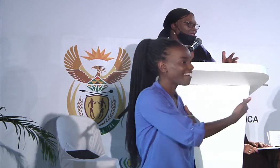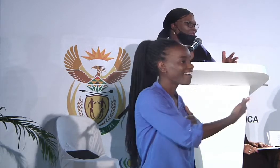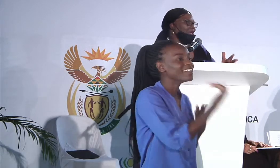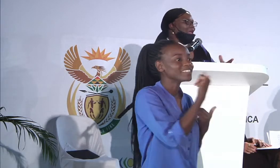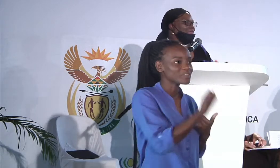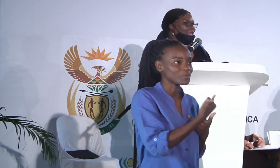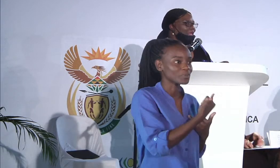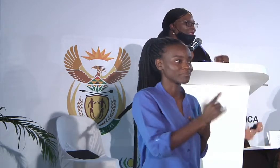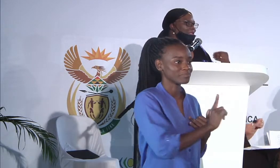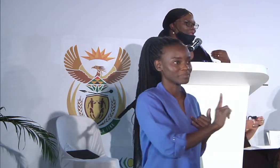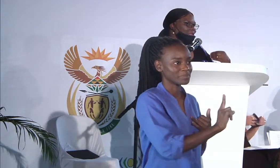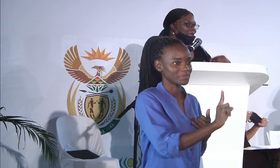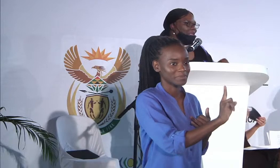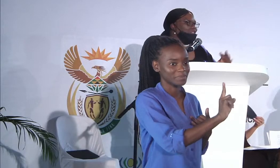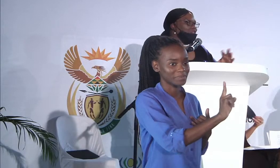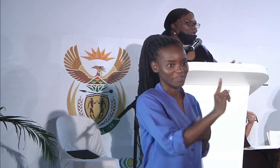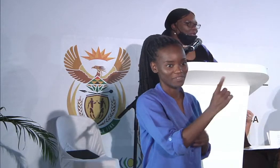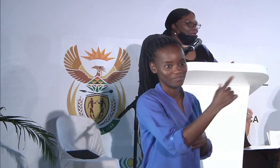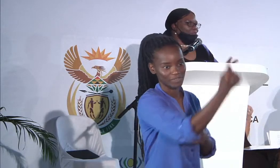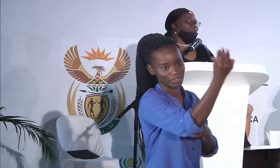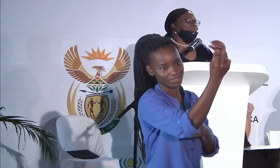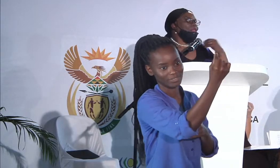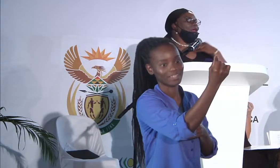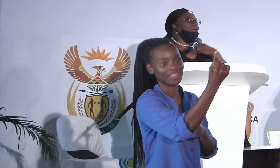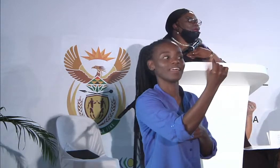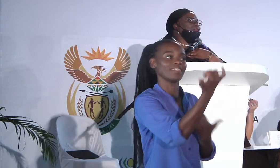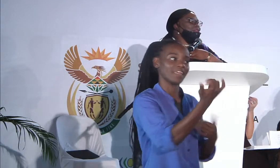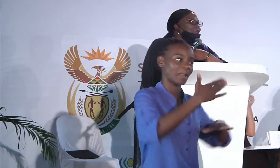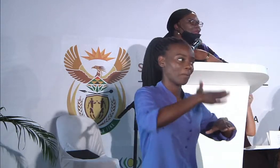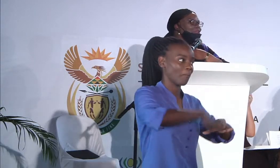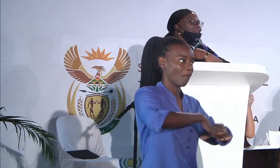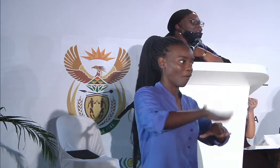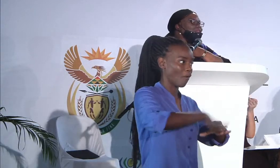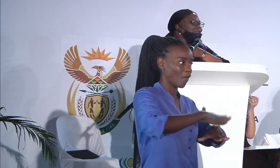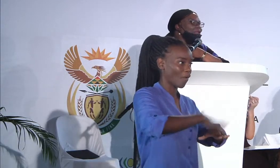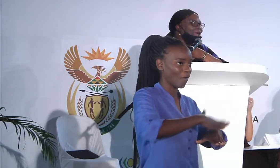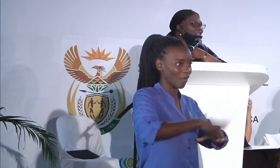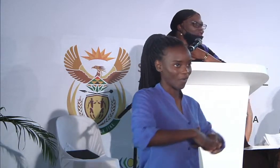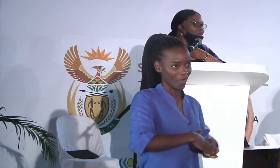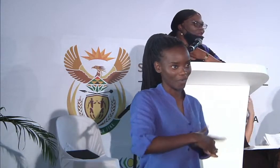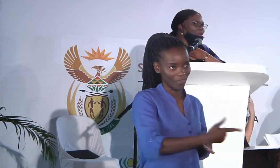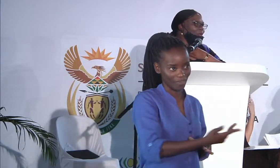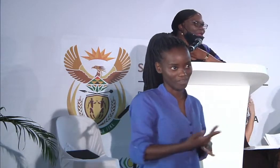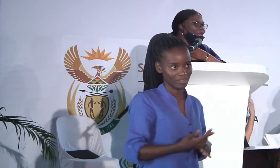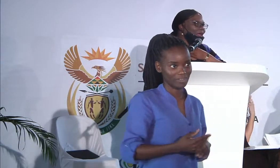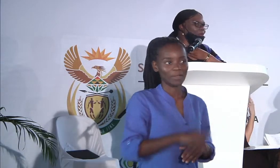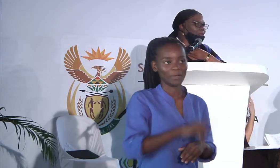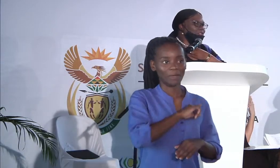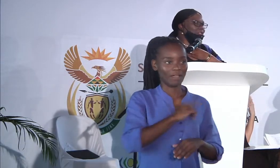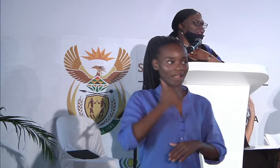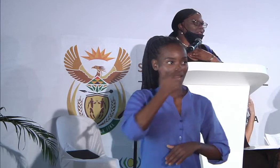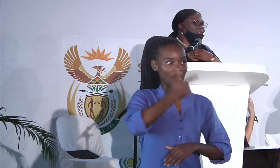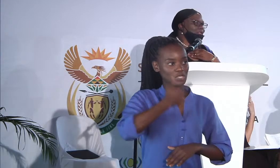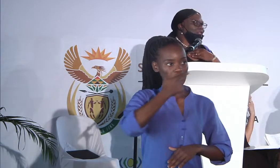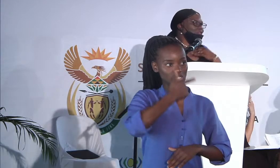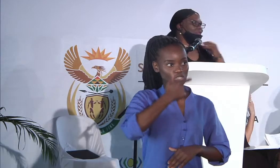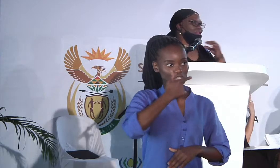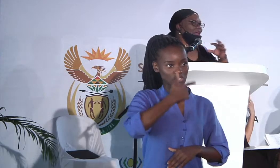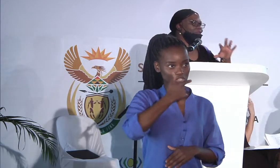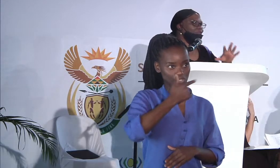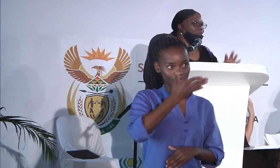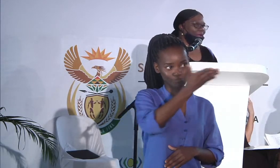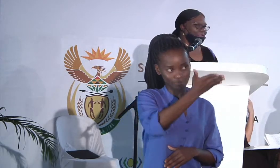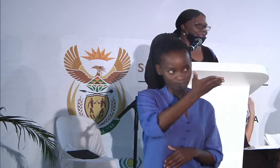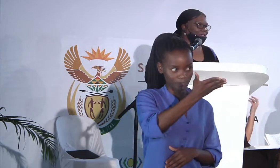first, and then the rest will leave. There is lunch on our way out, so there are